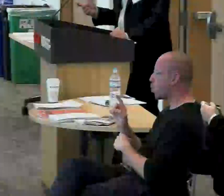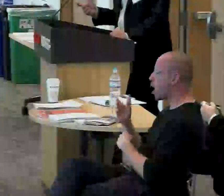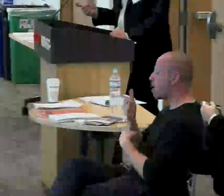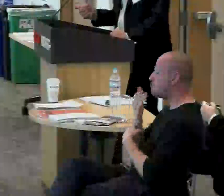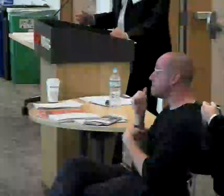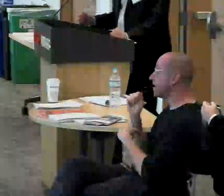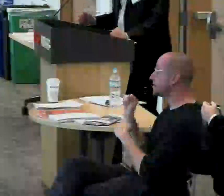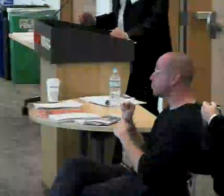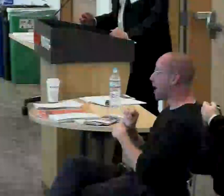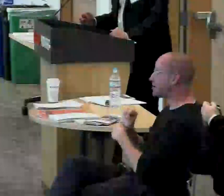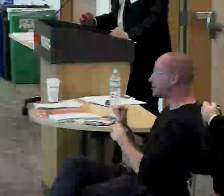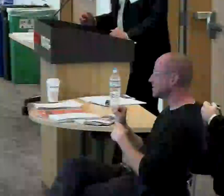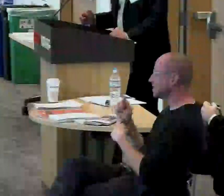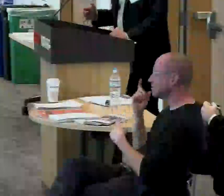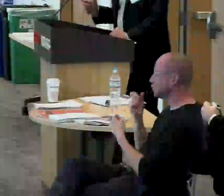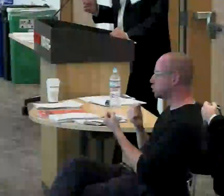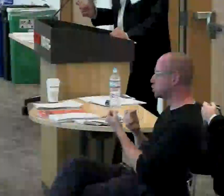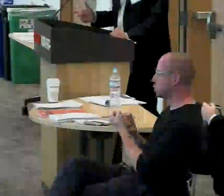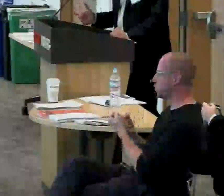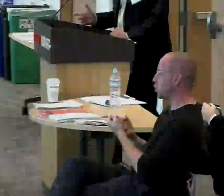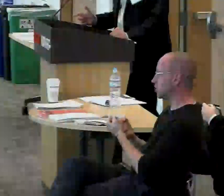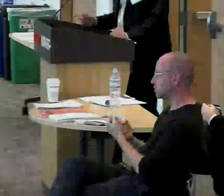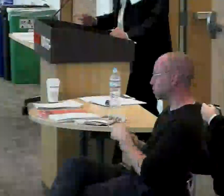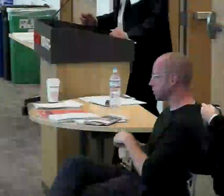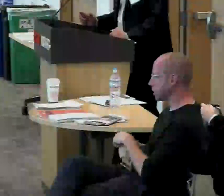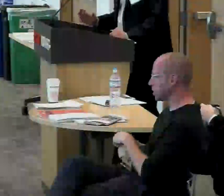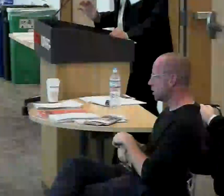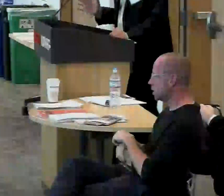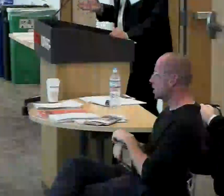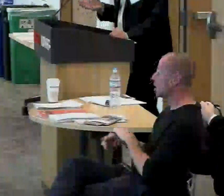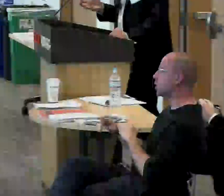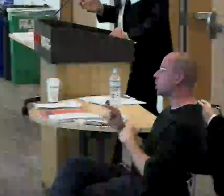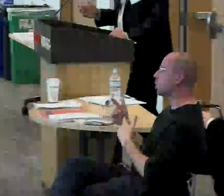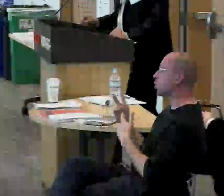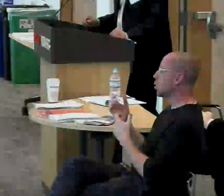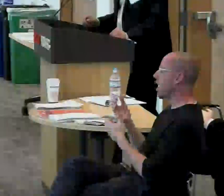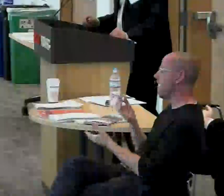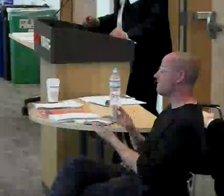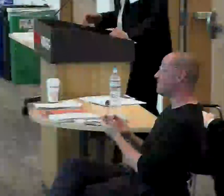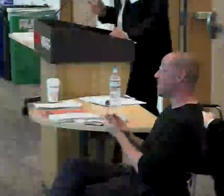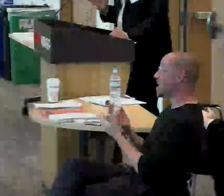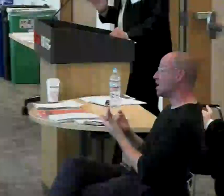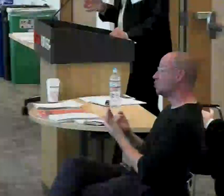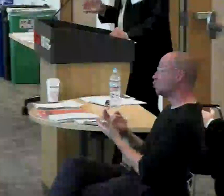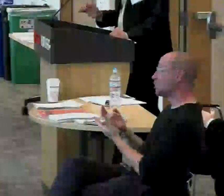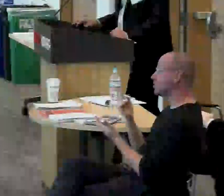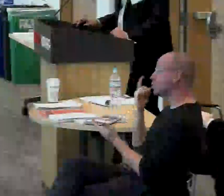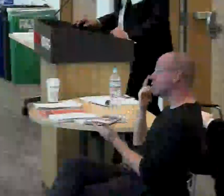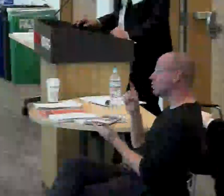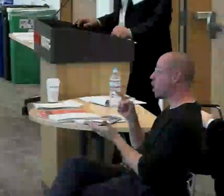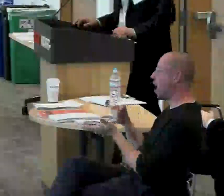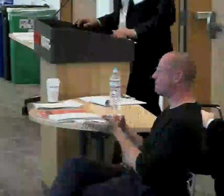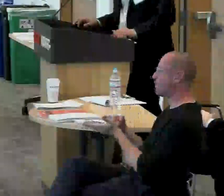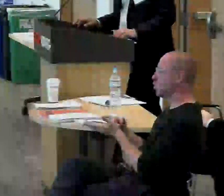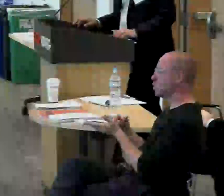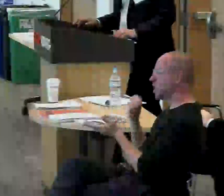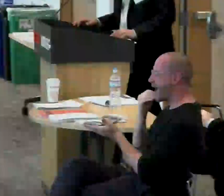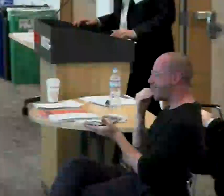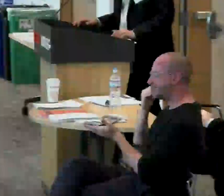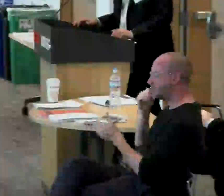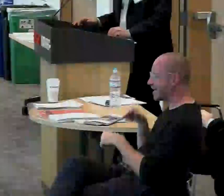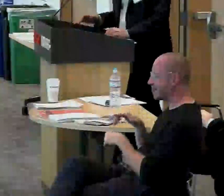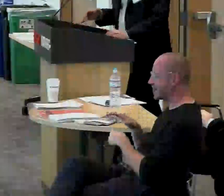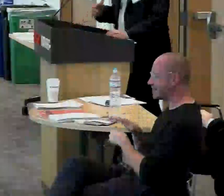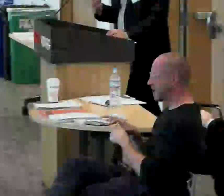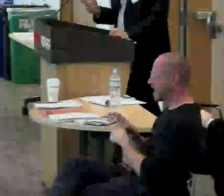to support this work. We're working around financial resources for affordable housing in this area. I know a few people have already mentioned that today. And